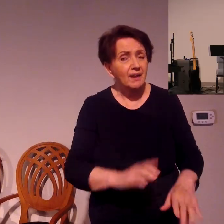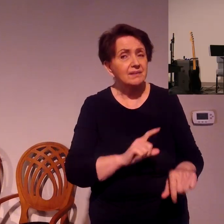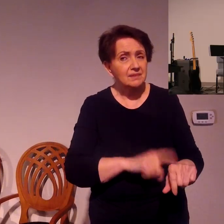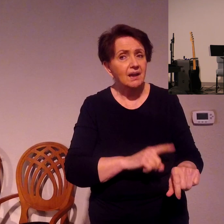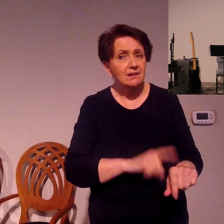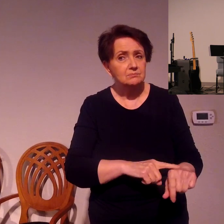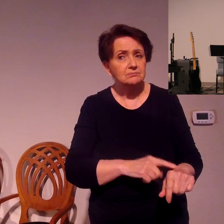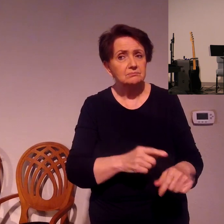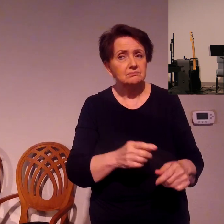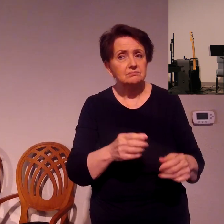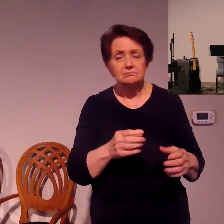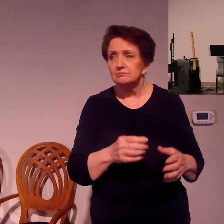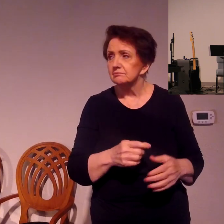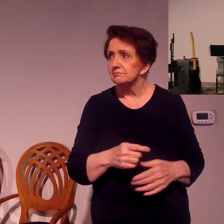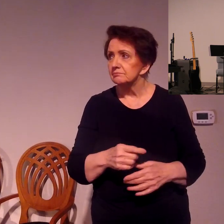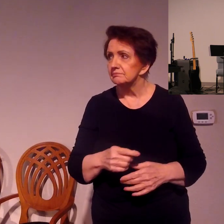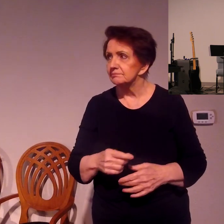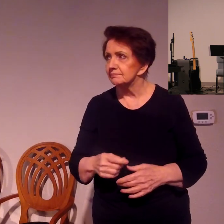time,